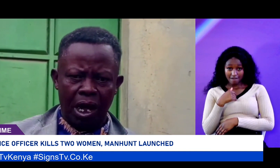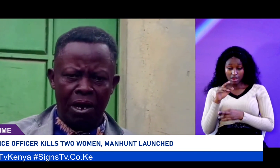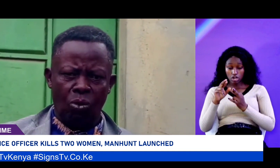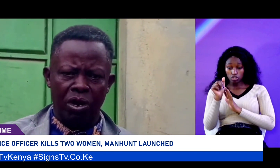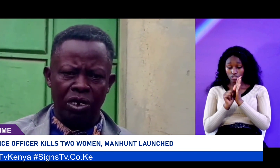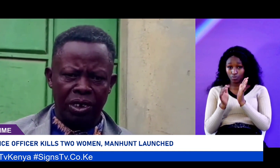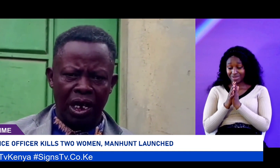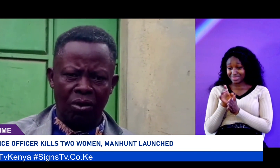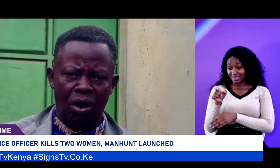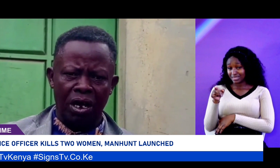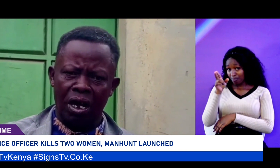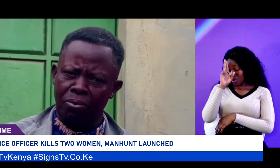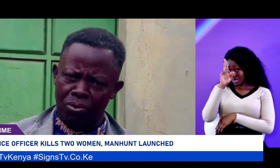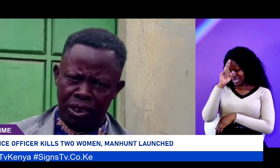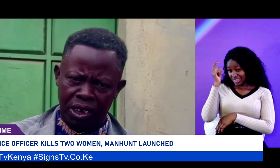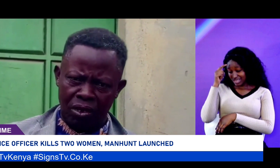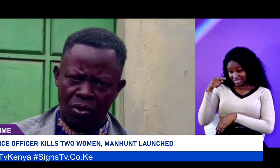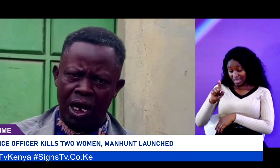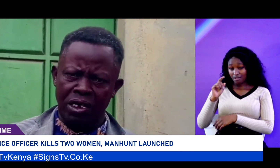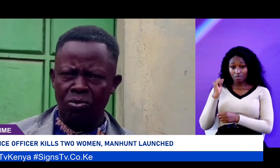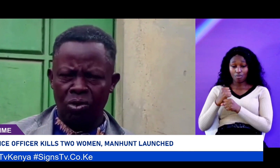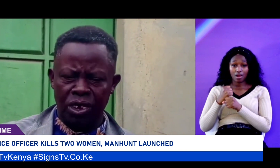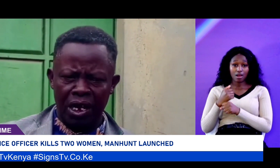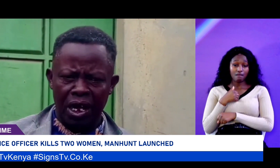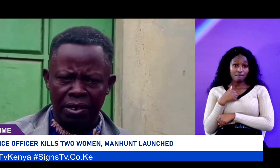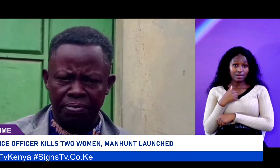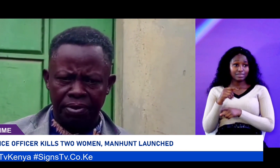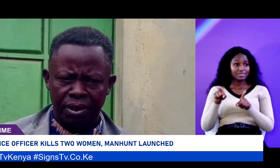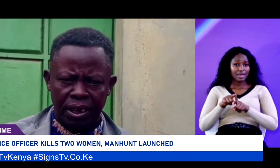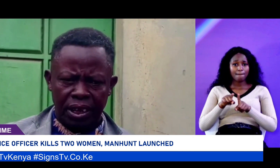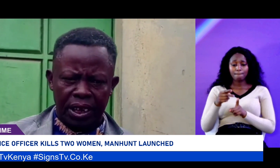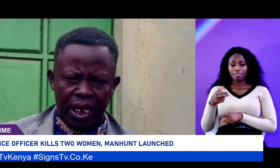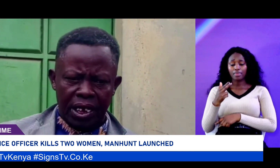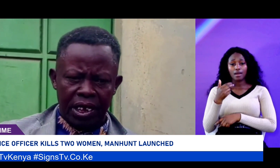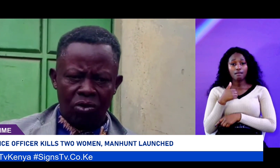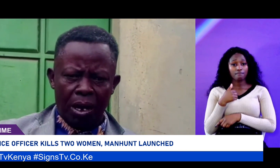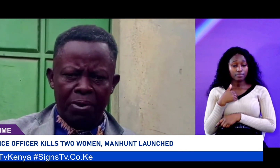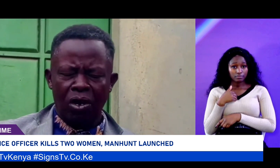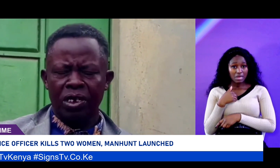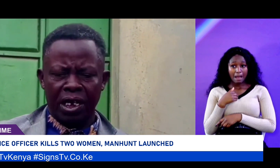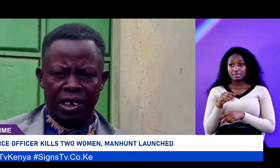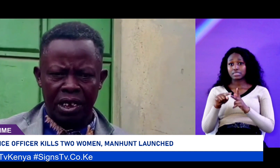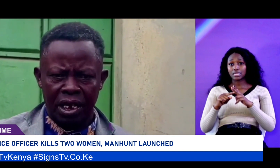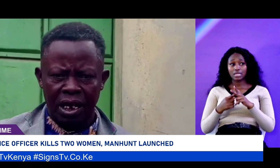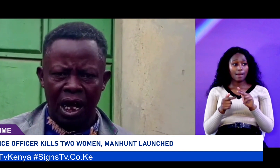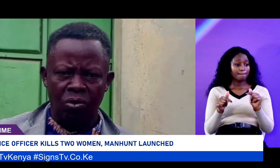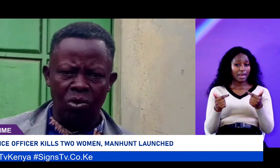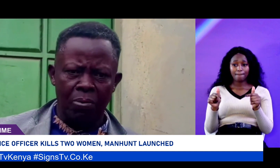kama alikuwa duty, alikuwa na bunduki. Wakaanza kukosana. Ndio akapiga risasi. Na kuna